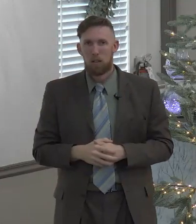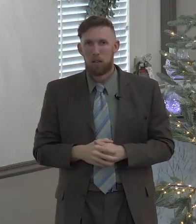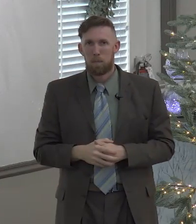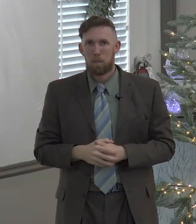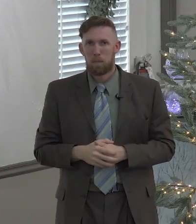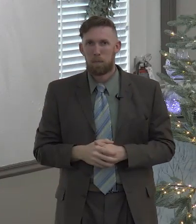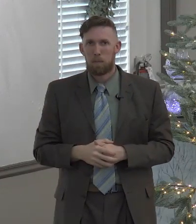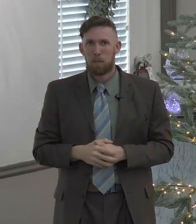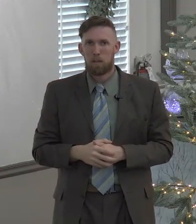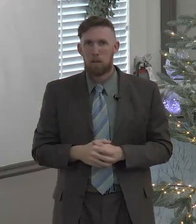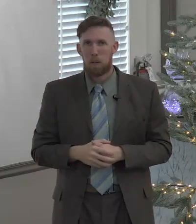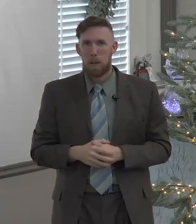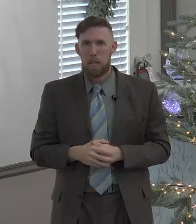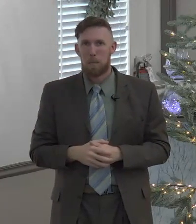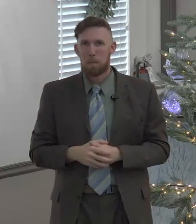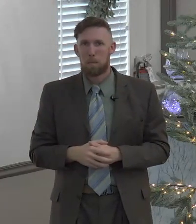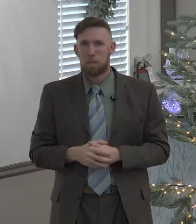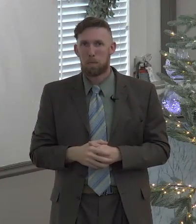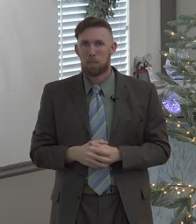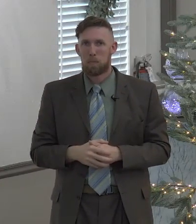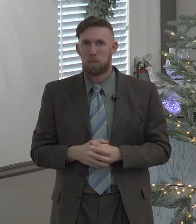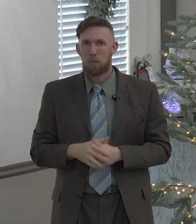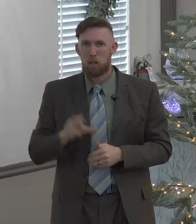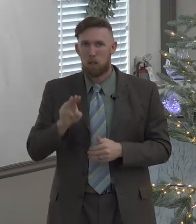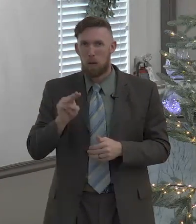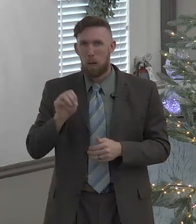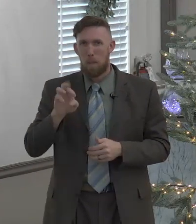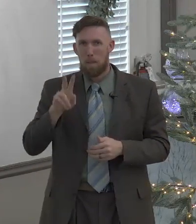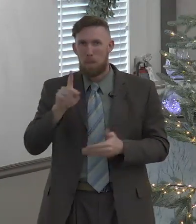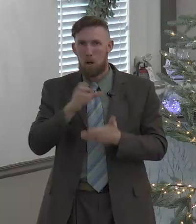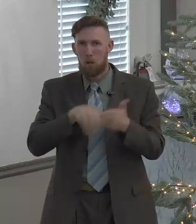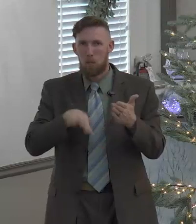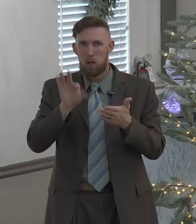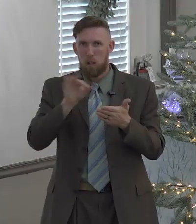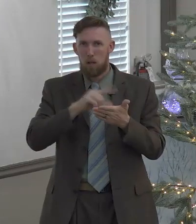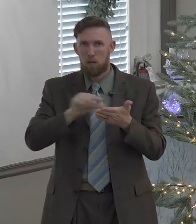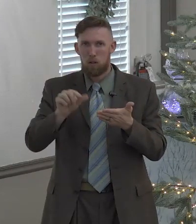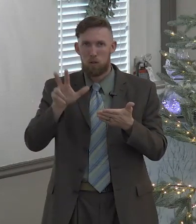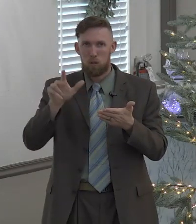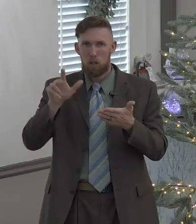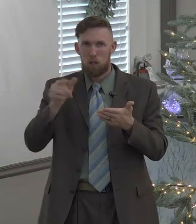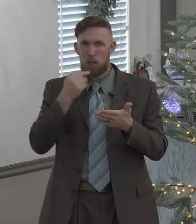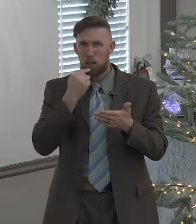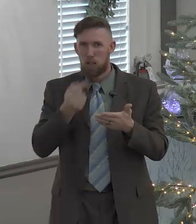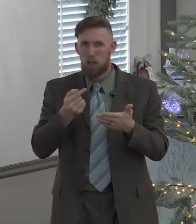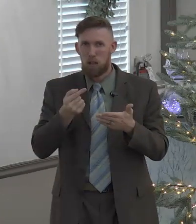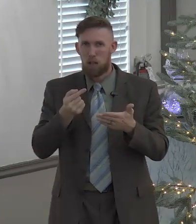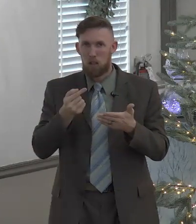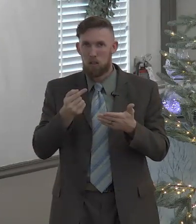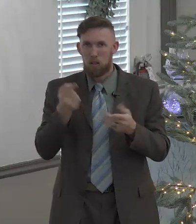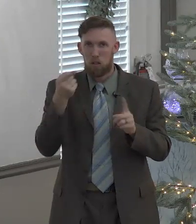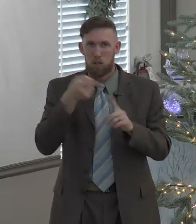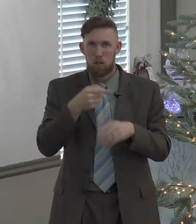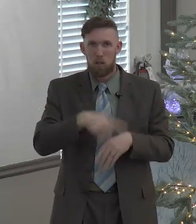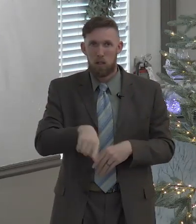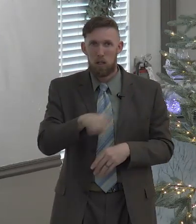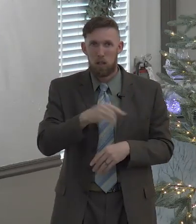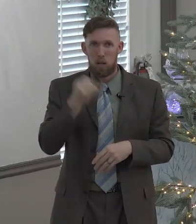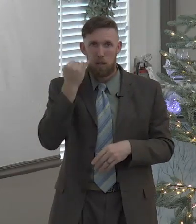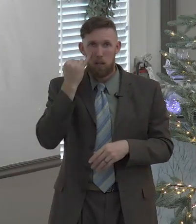In Mark chapter 9, verse 23, Jesus said unto him, "If thou canst believe, all things are